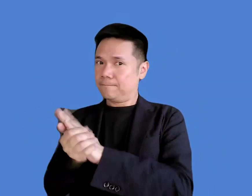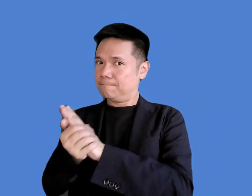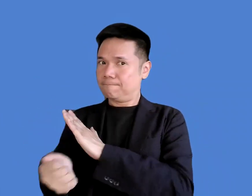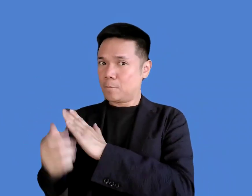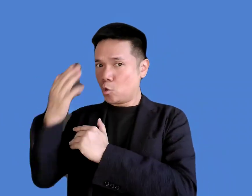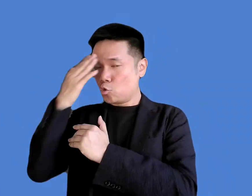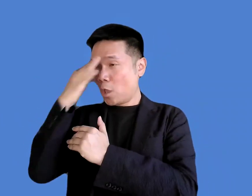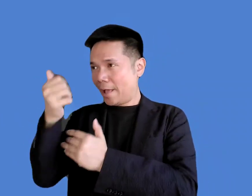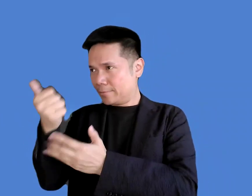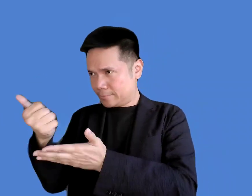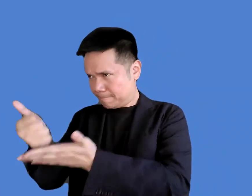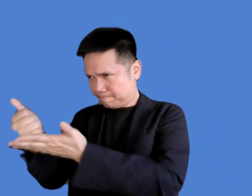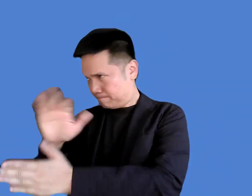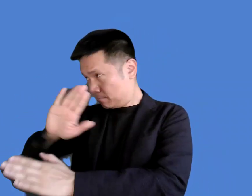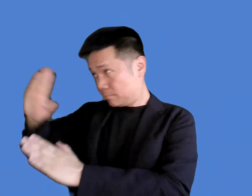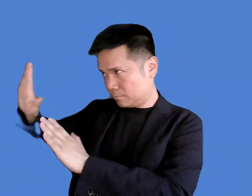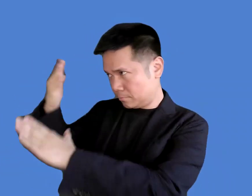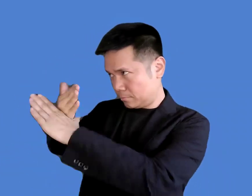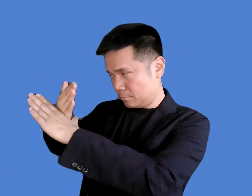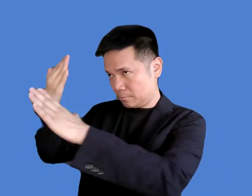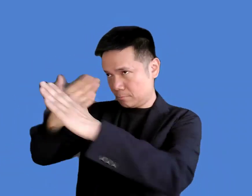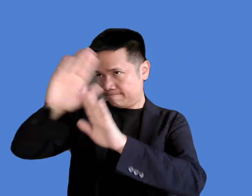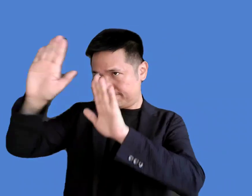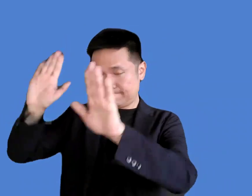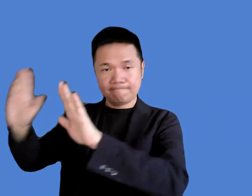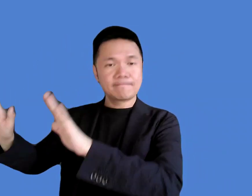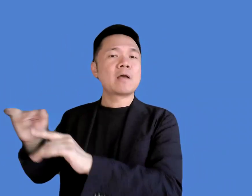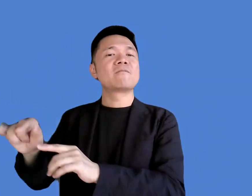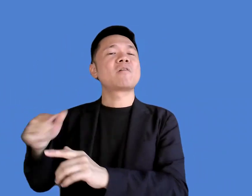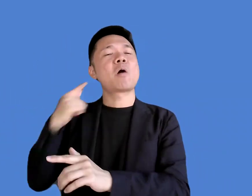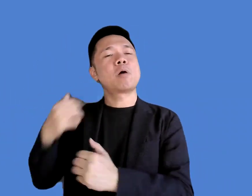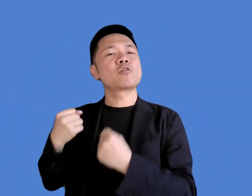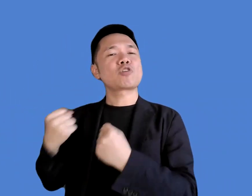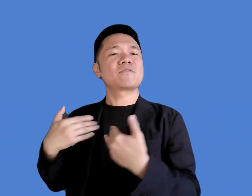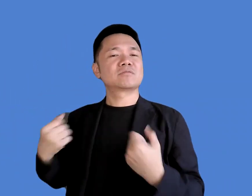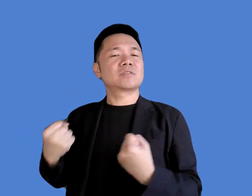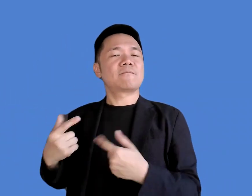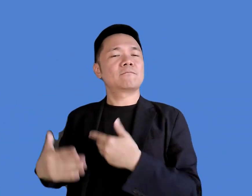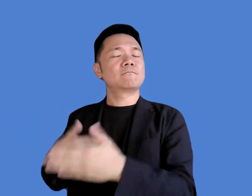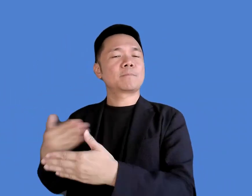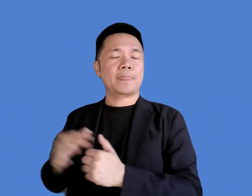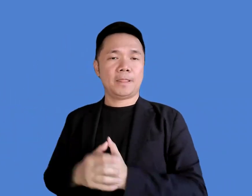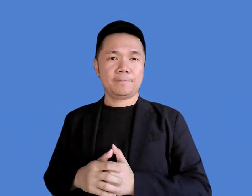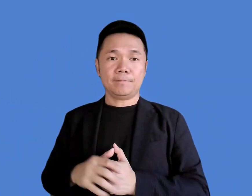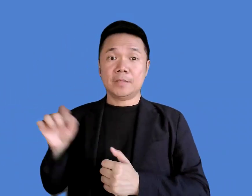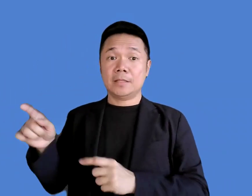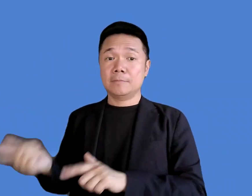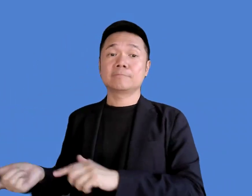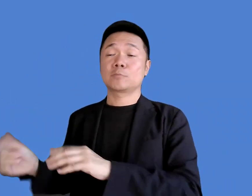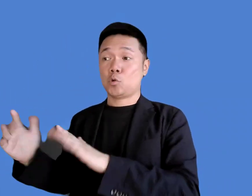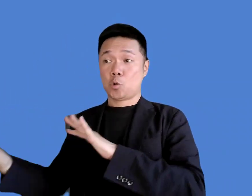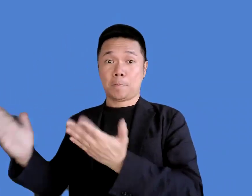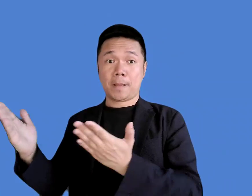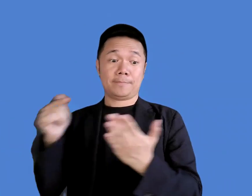with more confidence. And so that gave us confidence to kind of just move things about across the pond to Thailand, where we